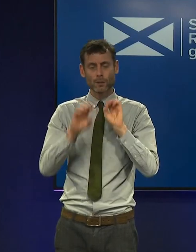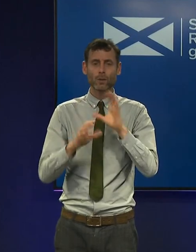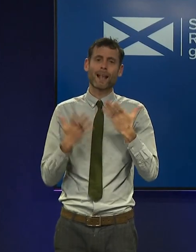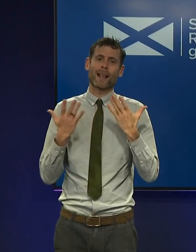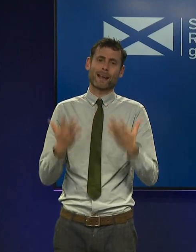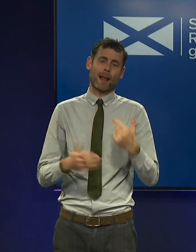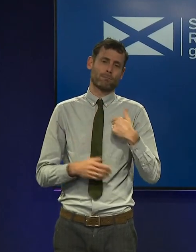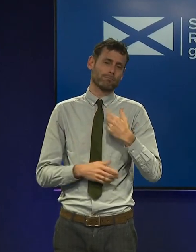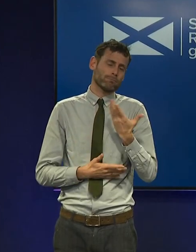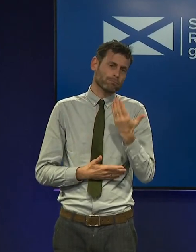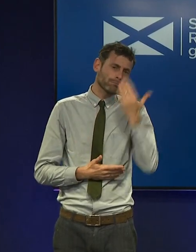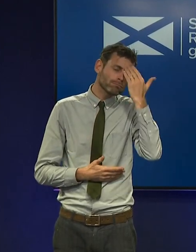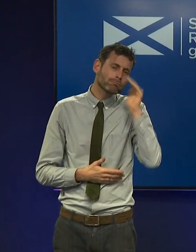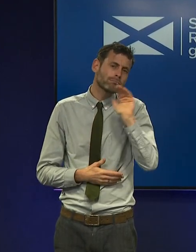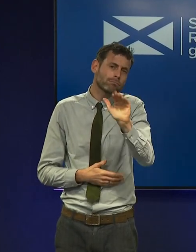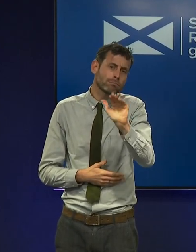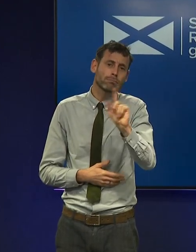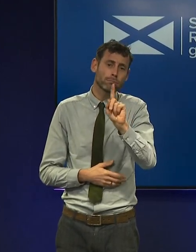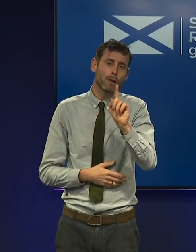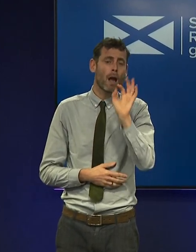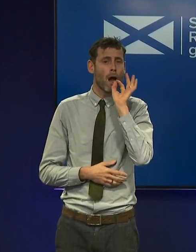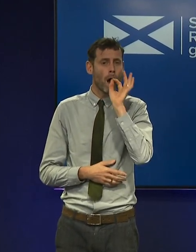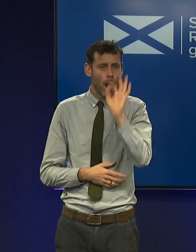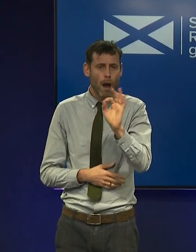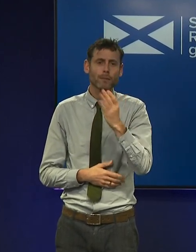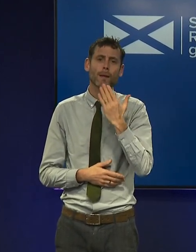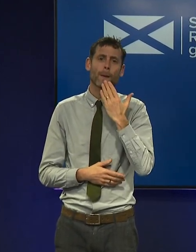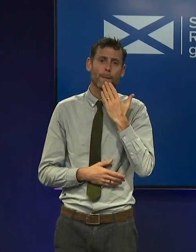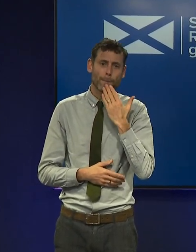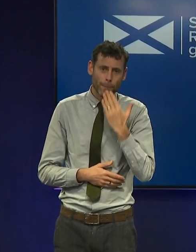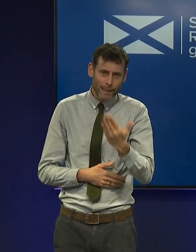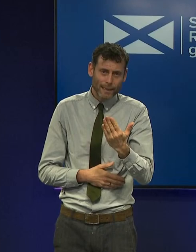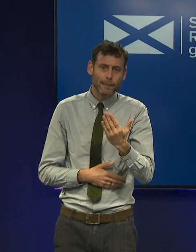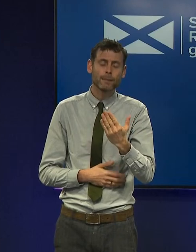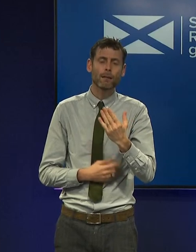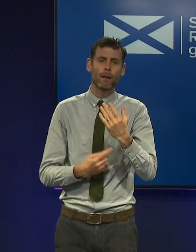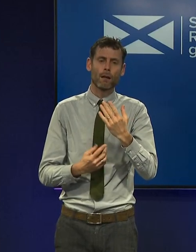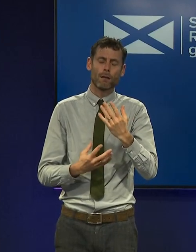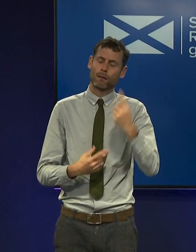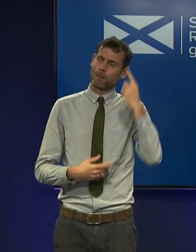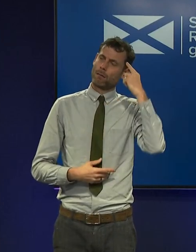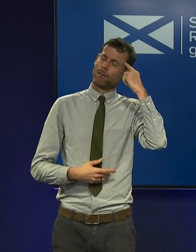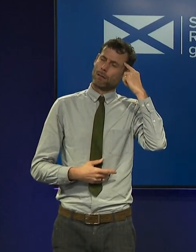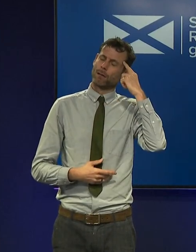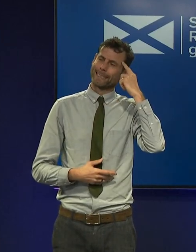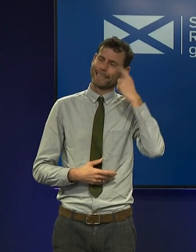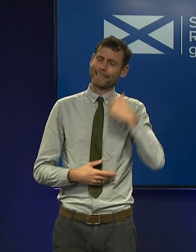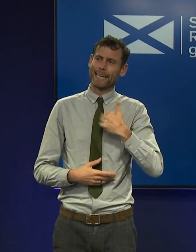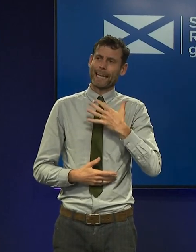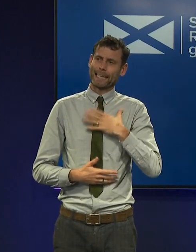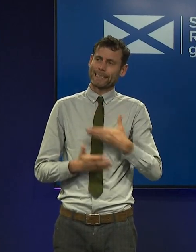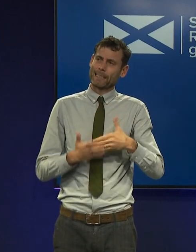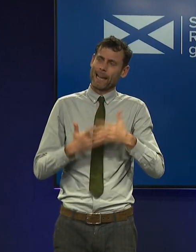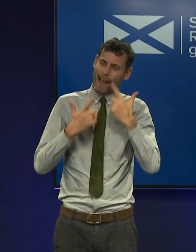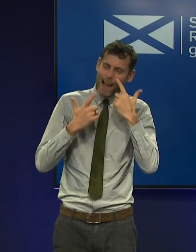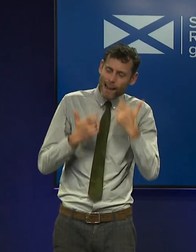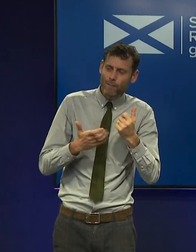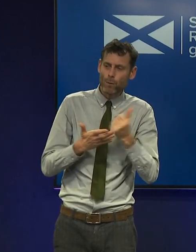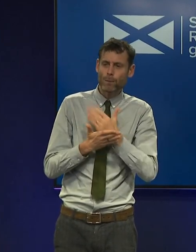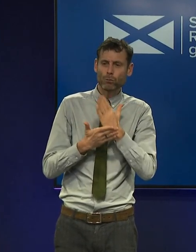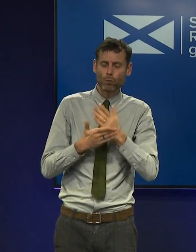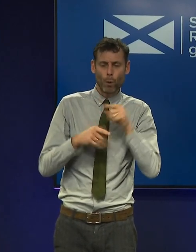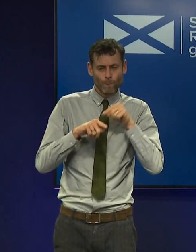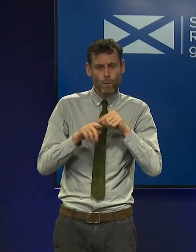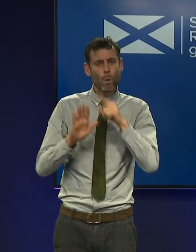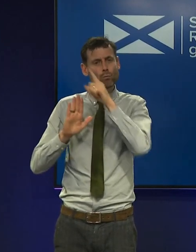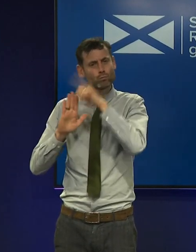simply by repeating my plea to everybody to use this as an opportunity to up compliance with all the protections